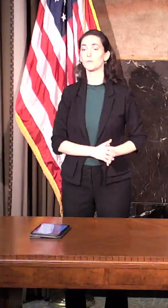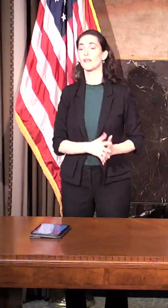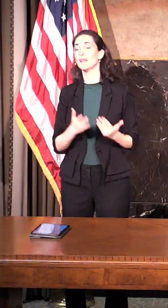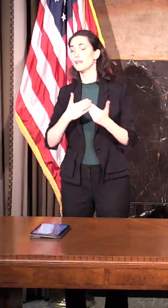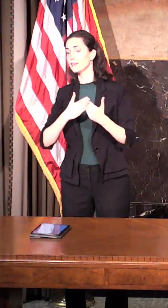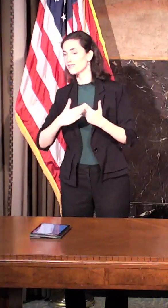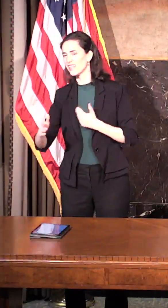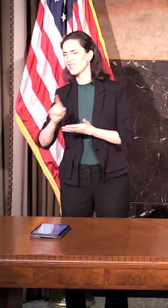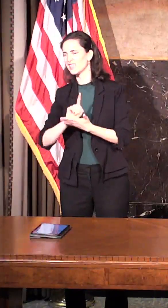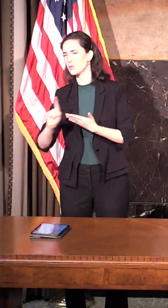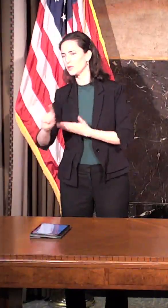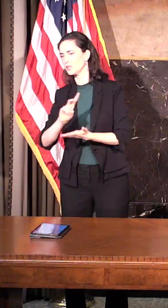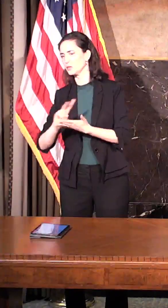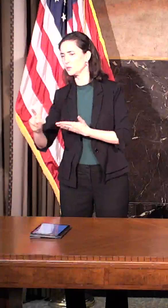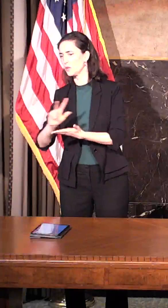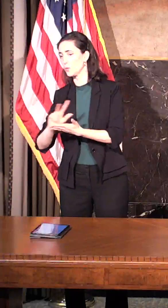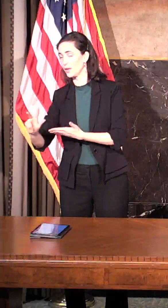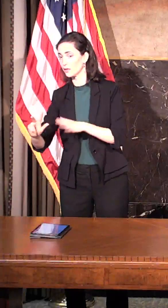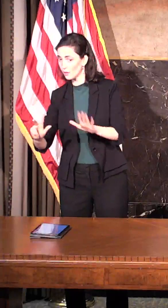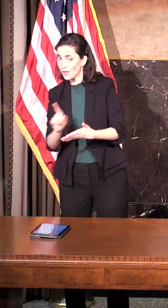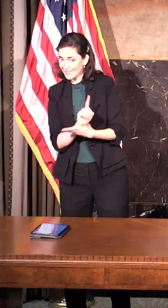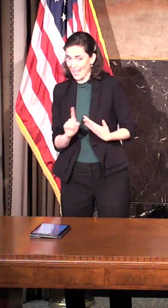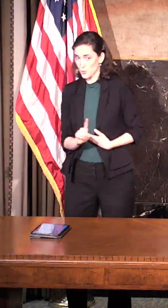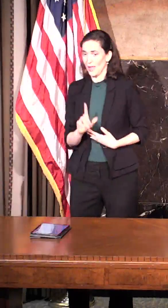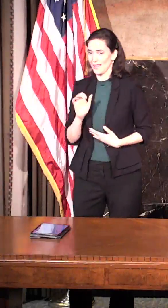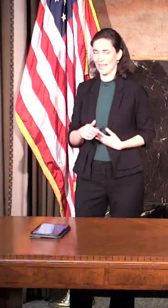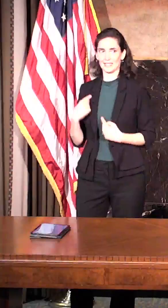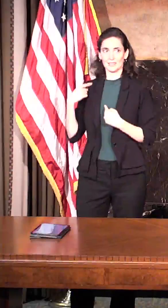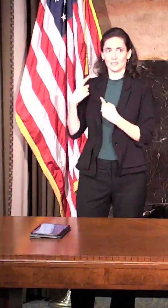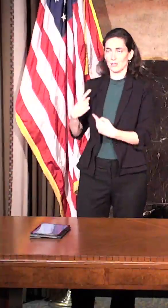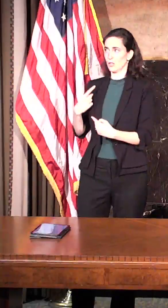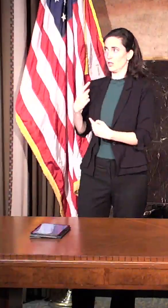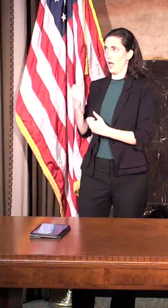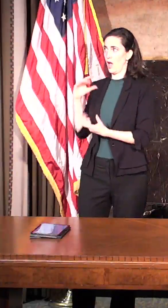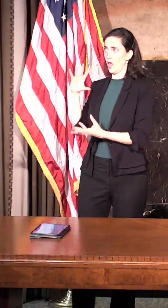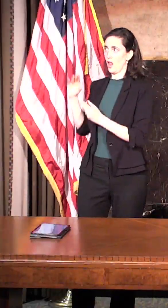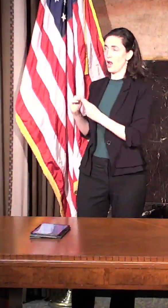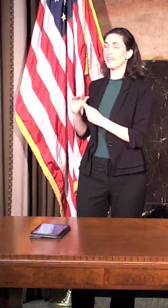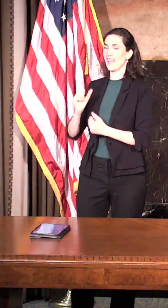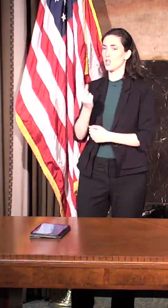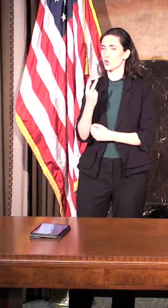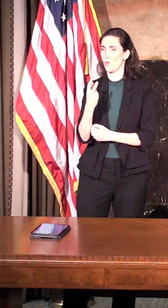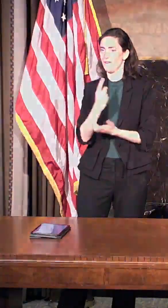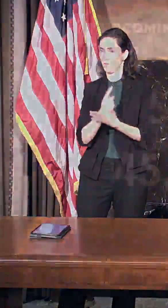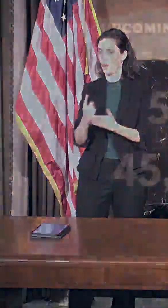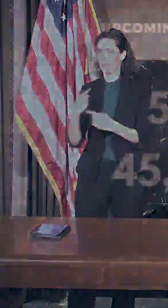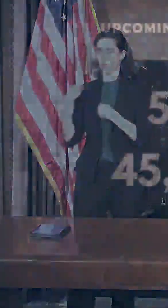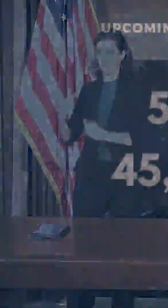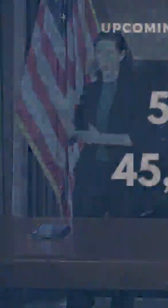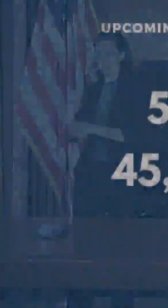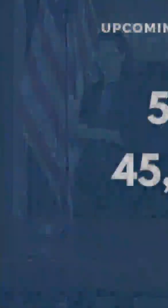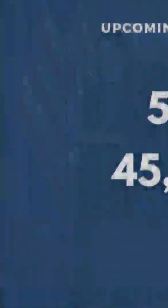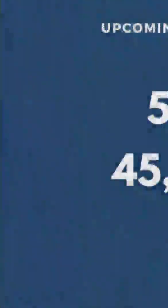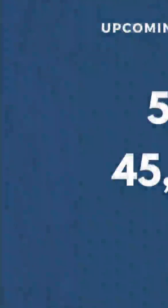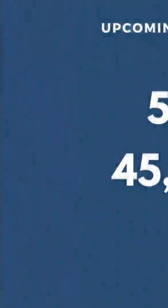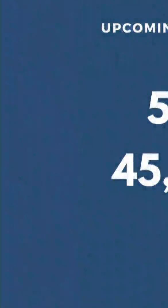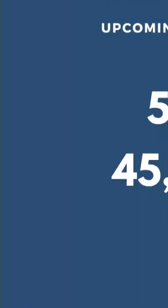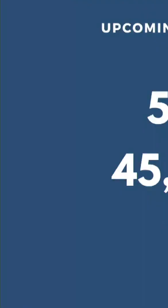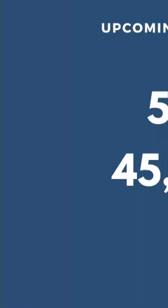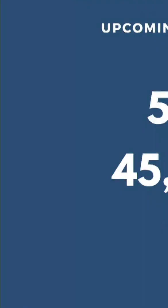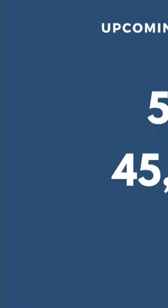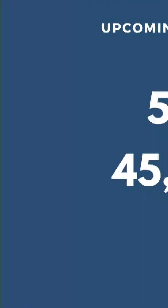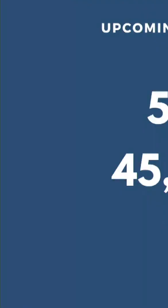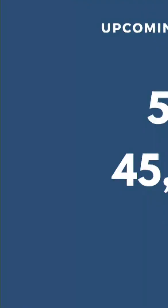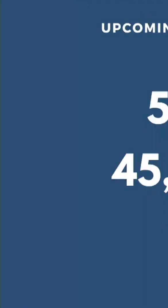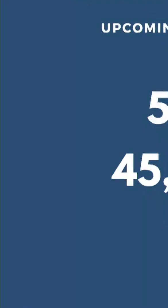in the coming week, which will be week 12 of vaccinations, we expect for Pfizer 52,650 doses.